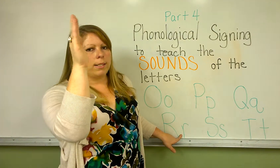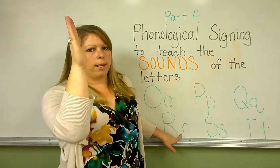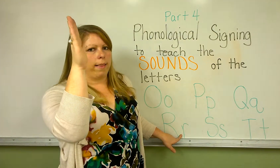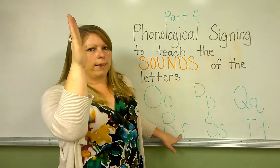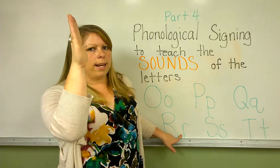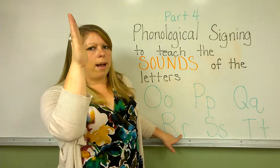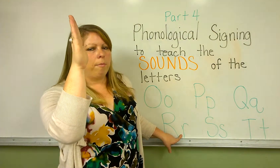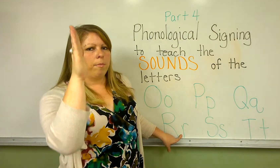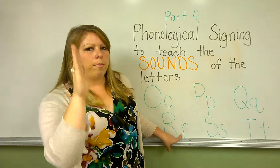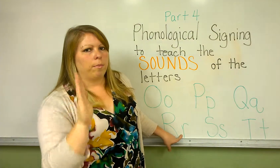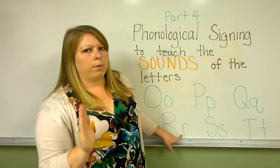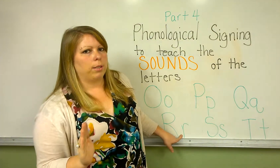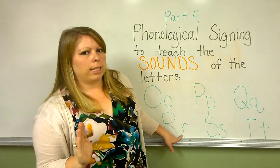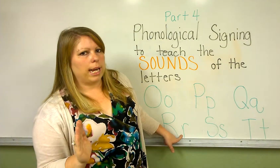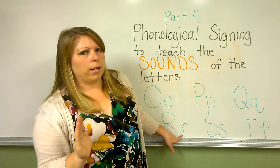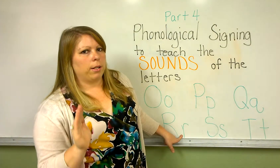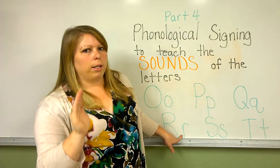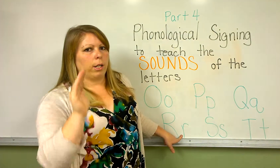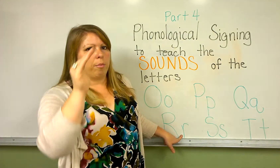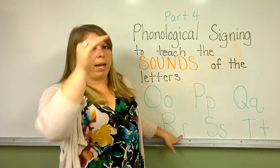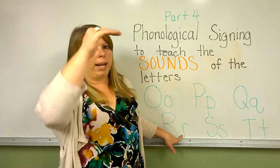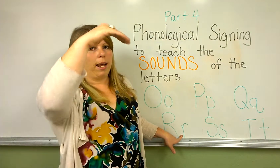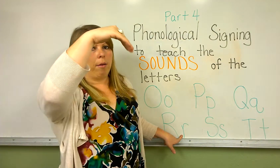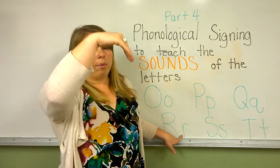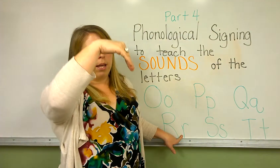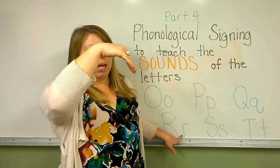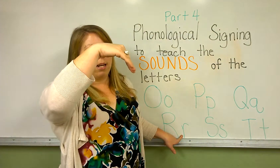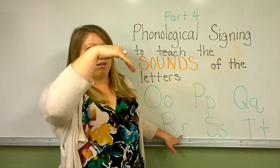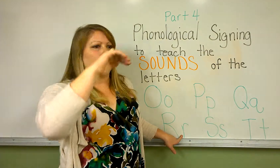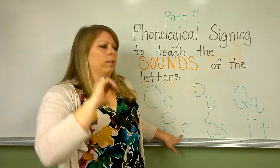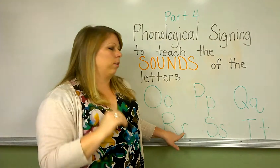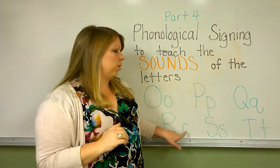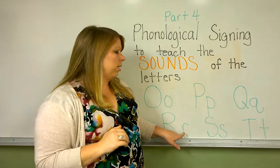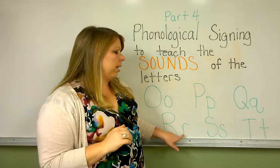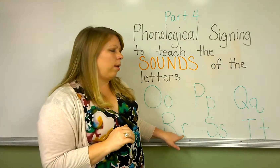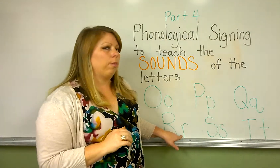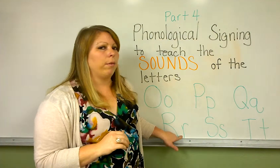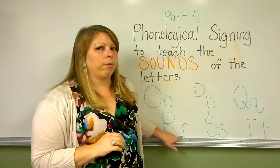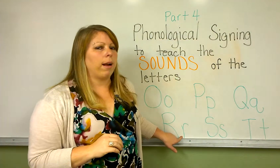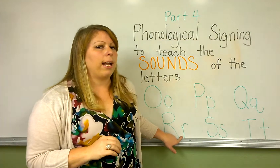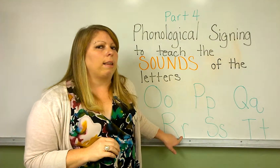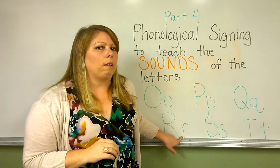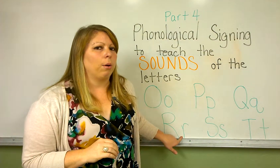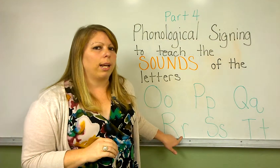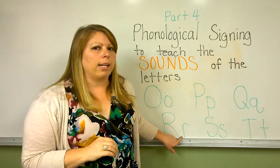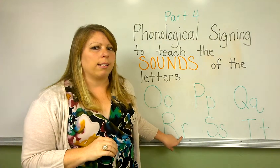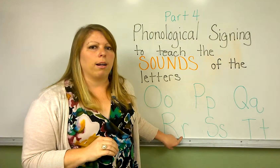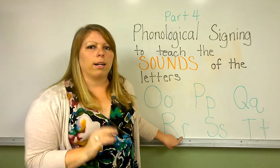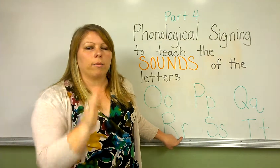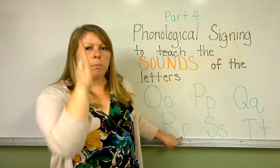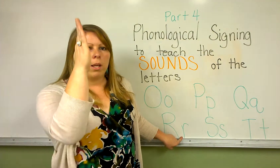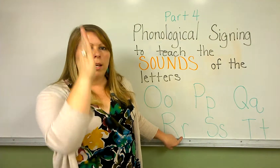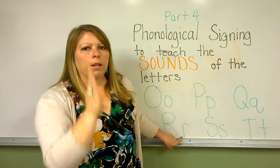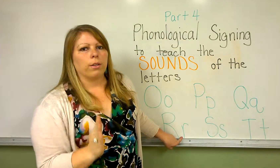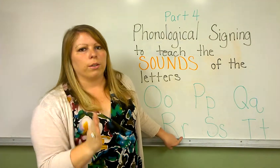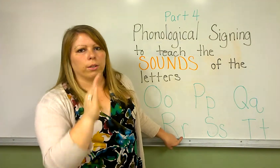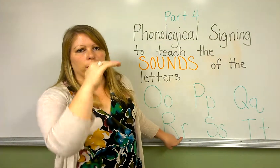Start at the top, pull down, go back up and over, just like you would when writing the lowercase